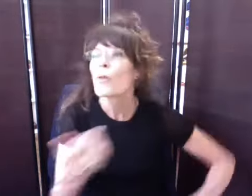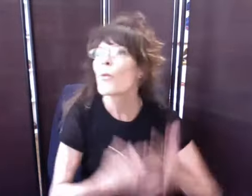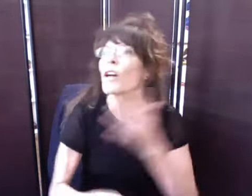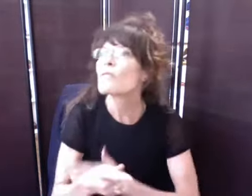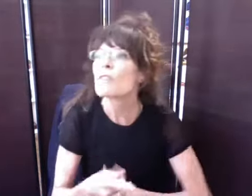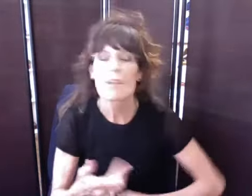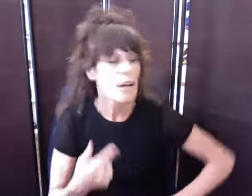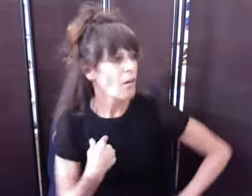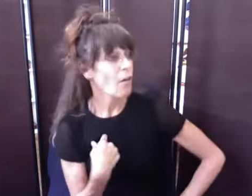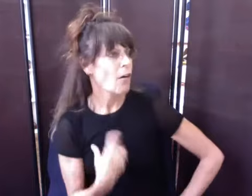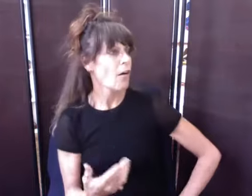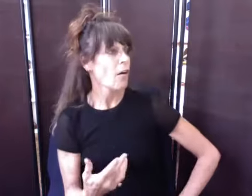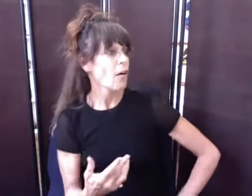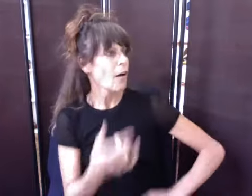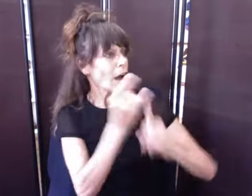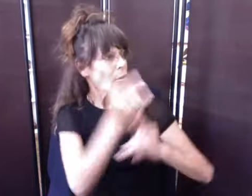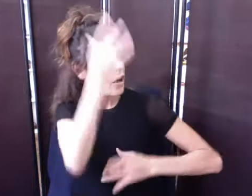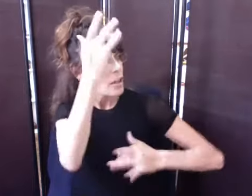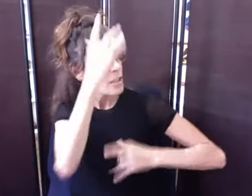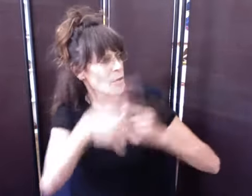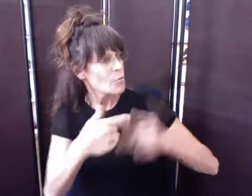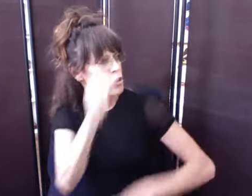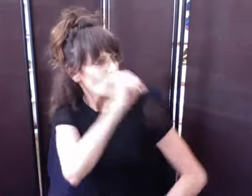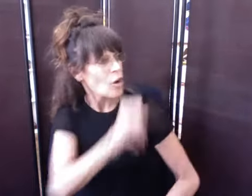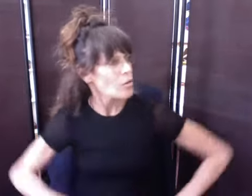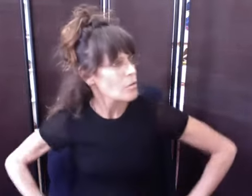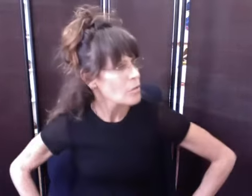well, alcoholism is when you're drunk a lot. It's when you're drunk a lot.